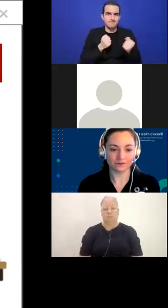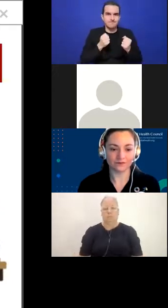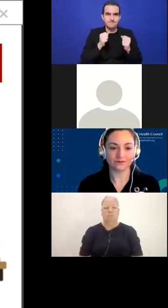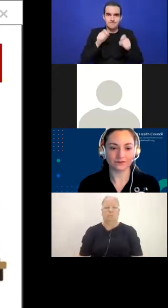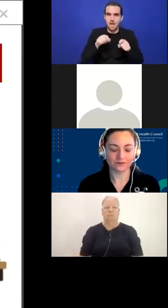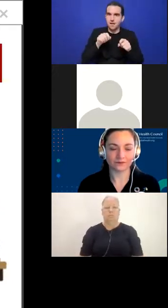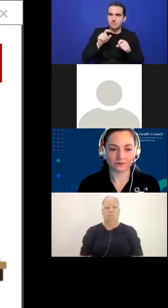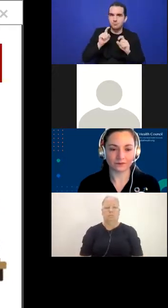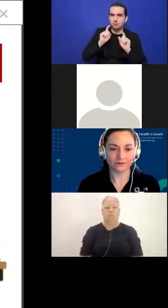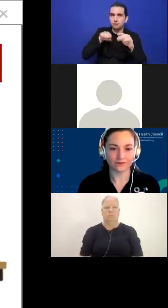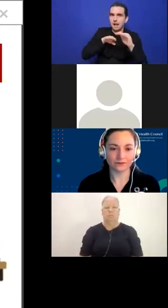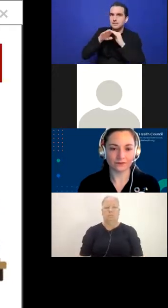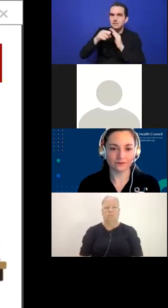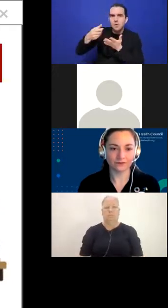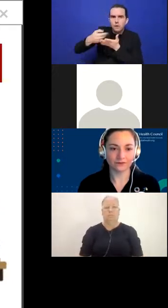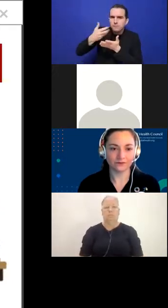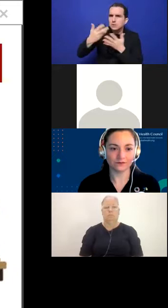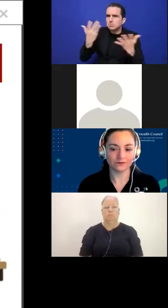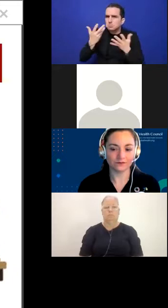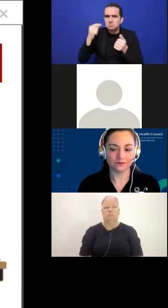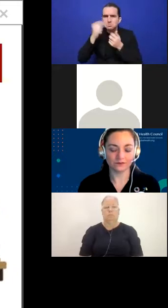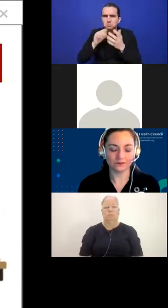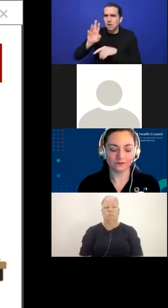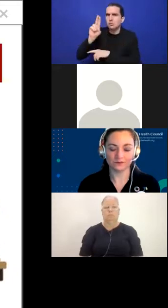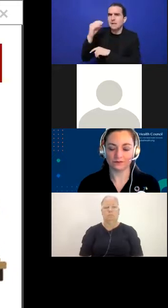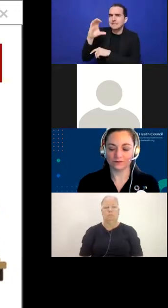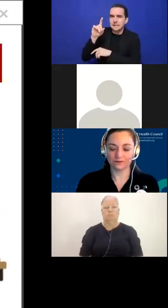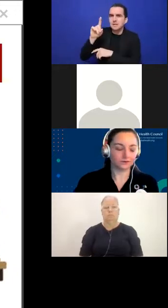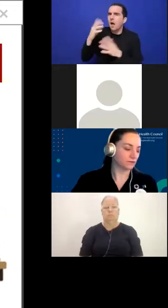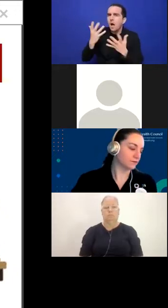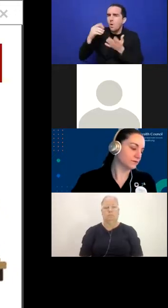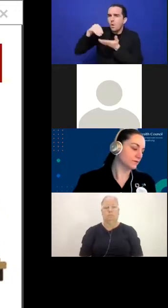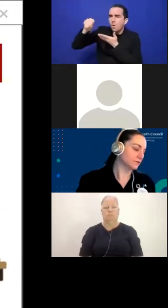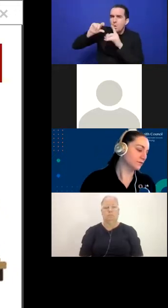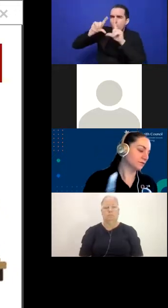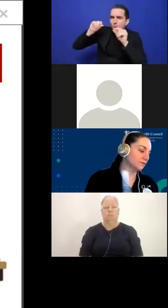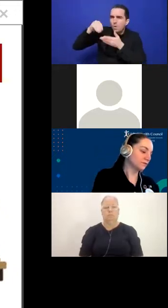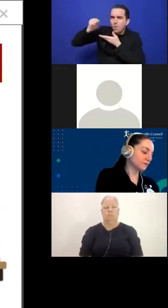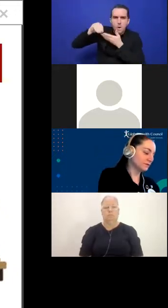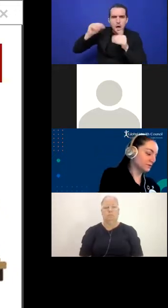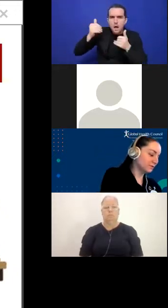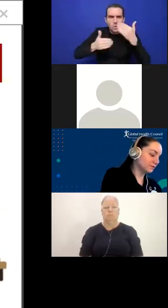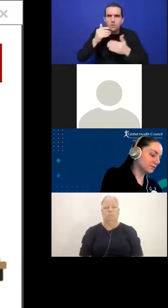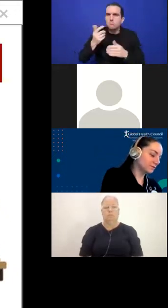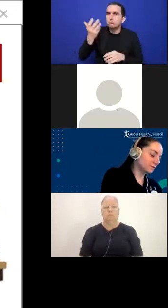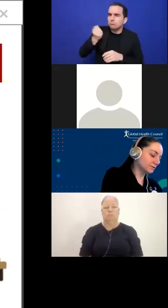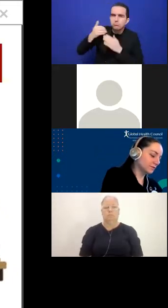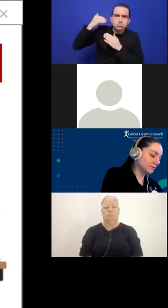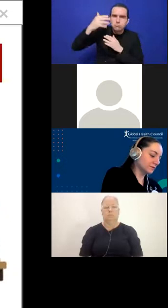programs. Another issue that the number of women with mental health concerns is on the